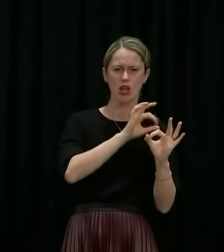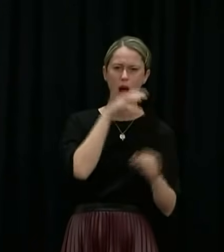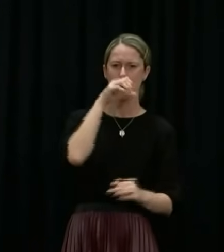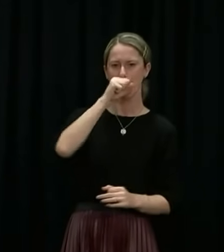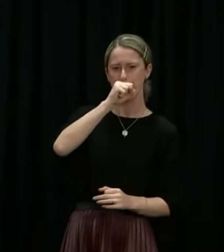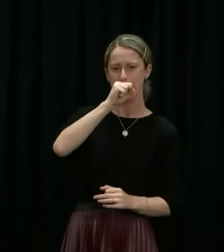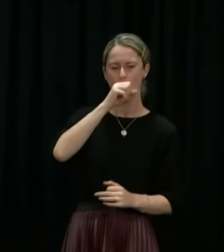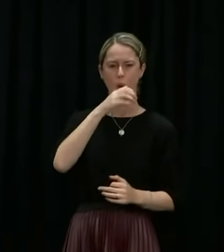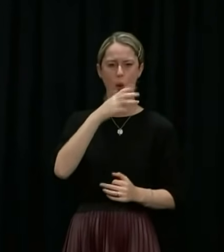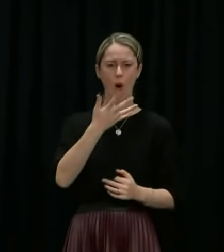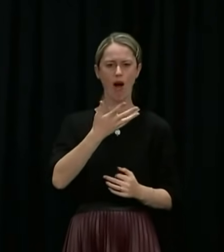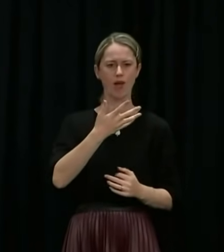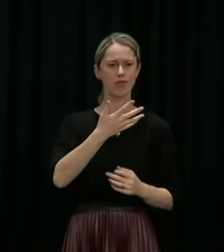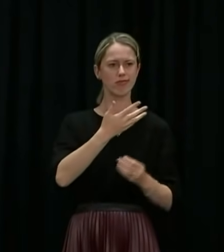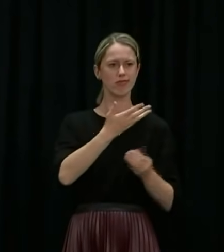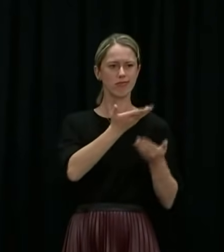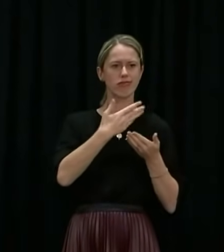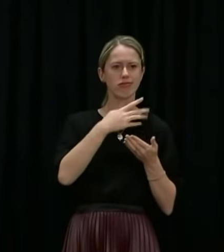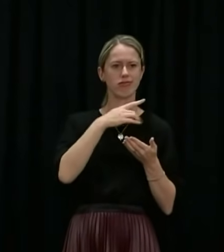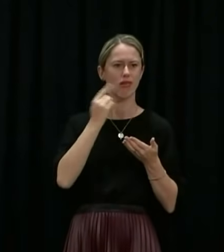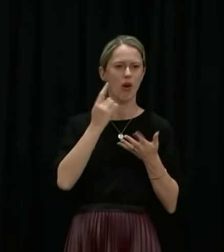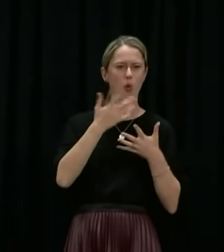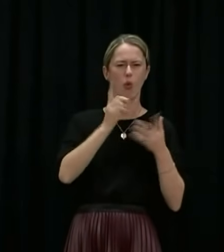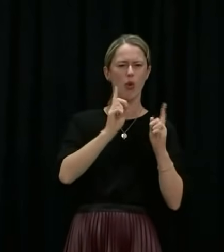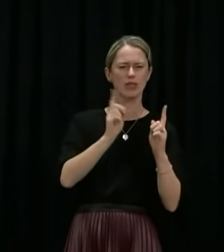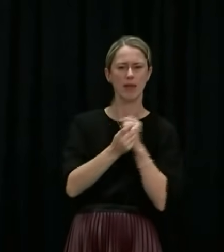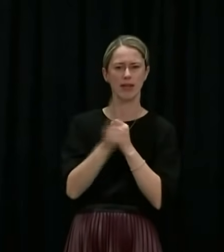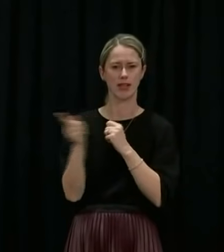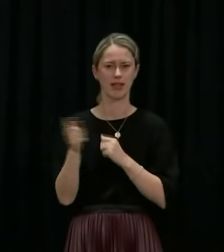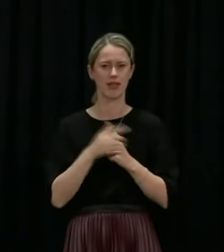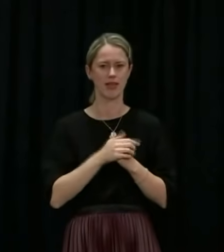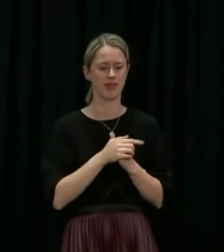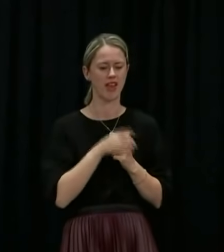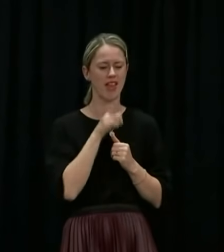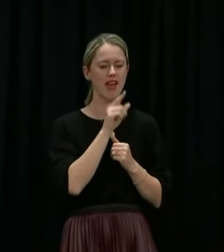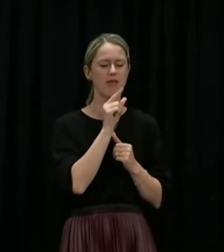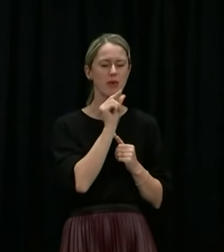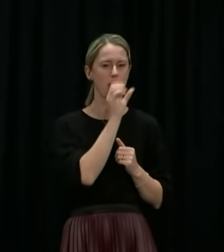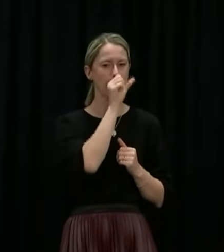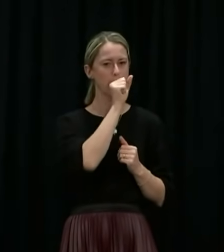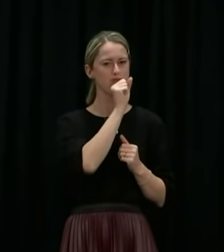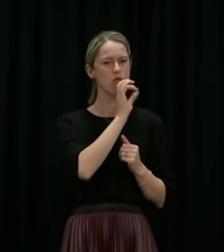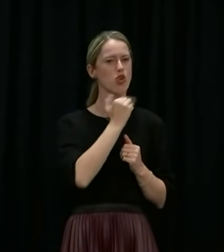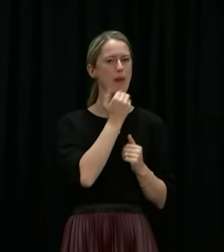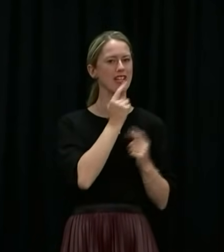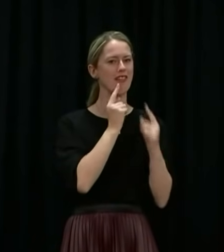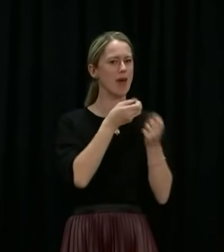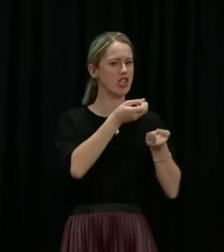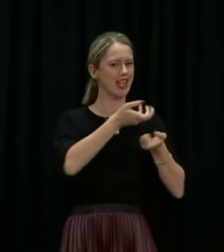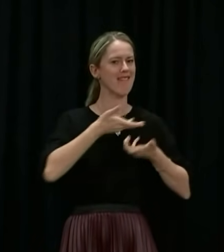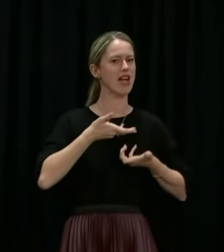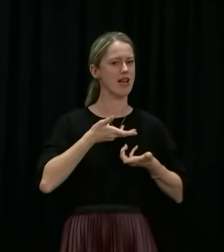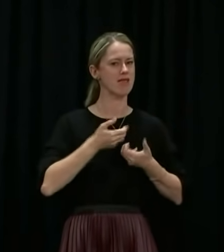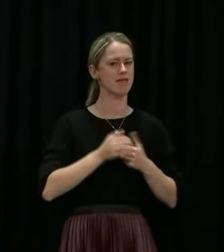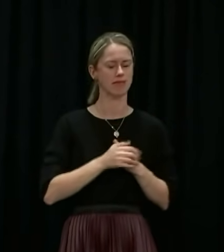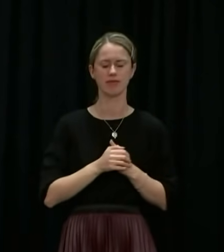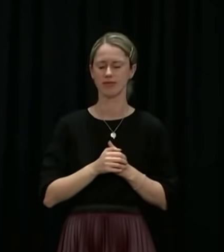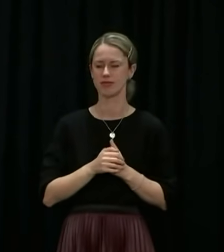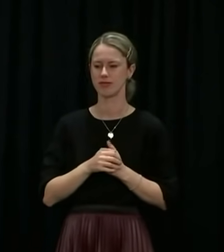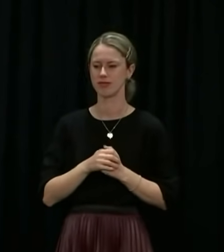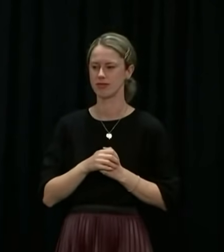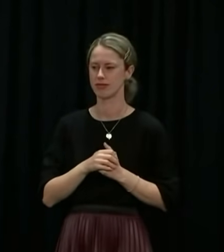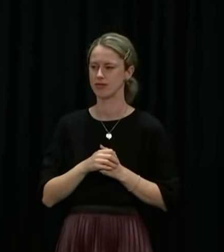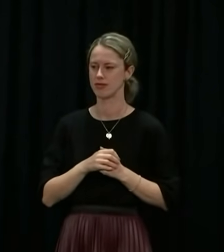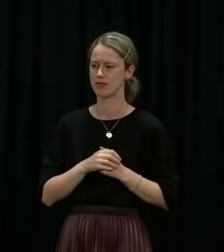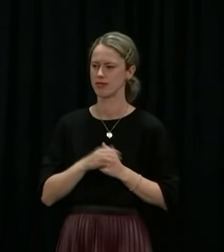Are they stonewalling you, or what's the process of the interview? My understanding is that they're providing very little information about where they've been and who they've been in contact with. Joe?